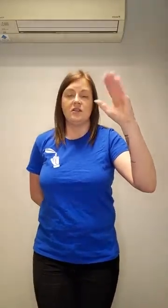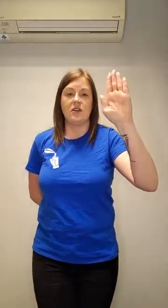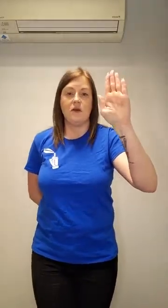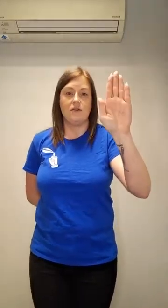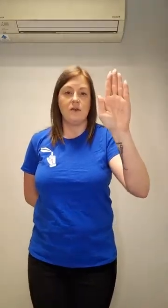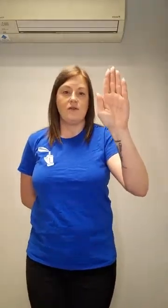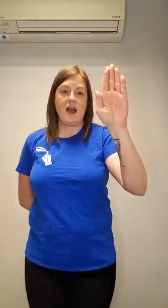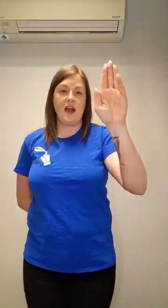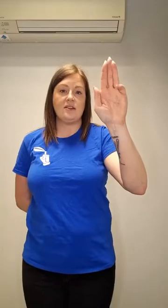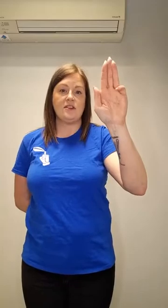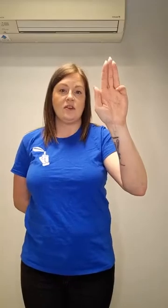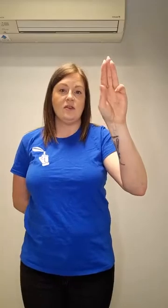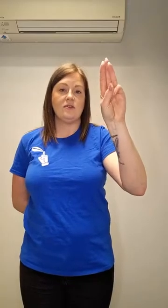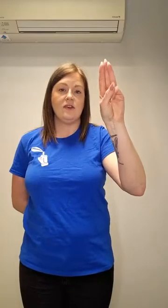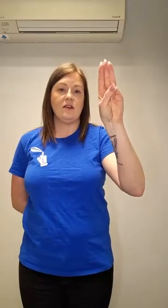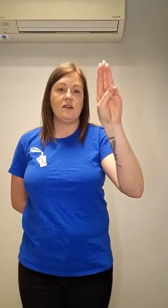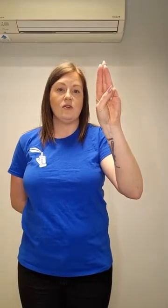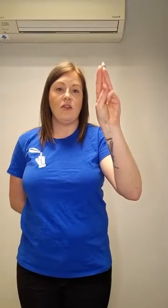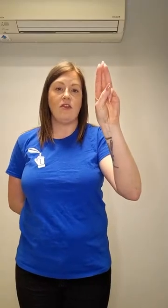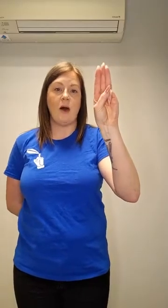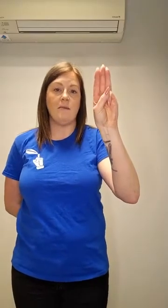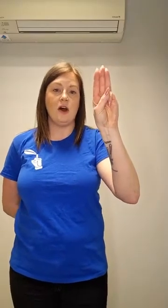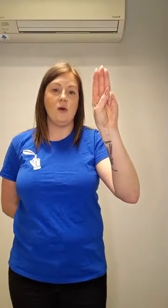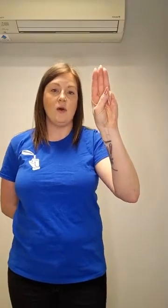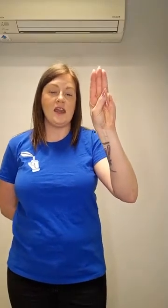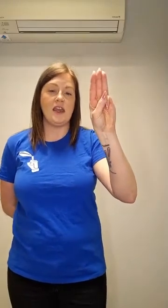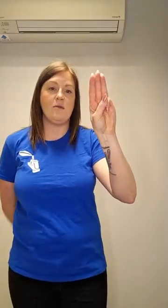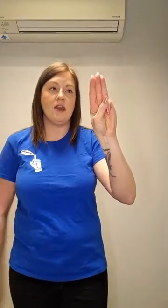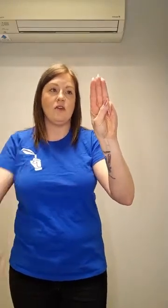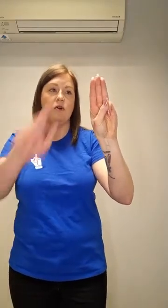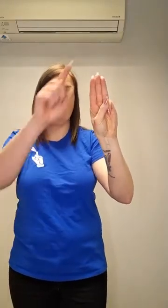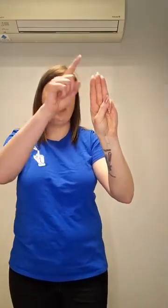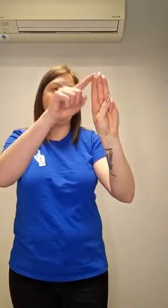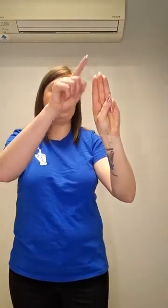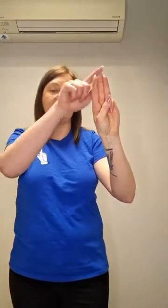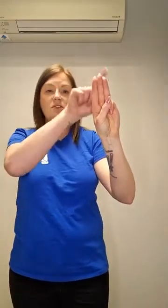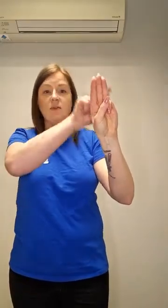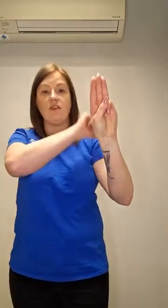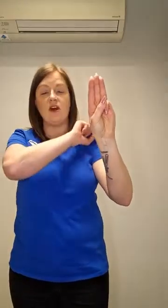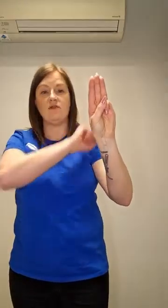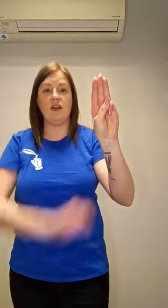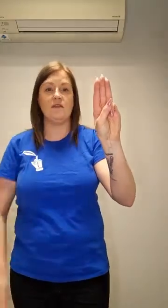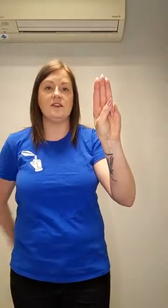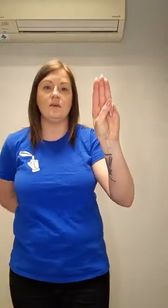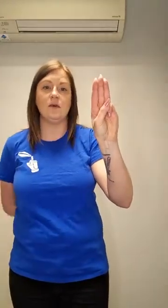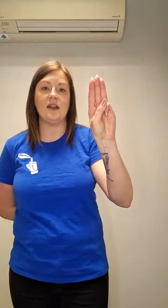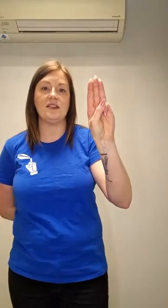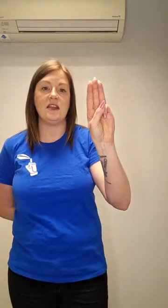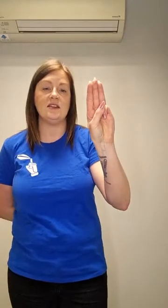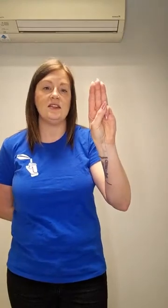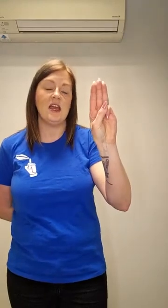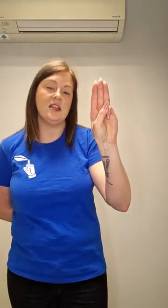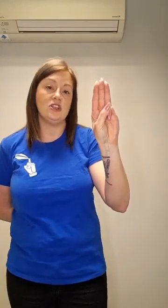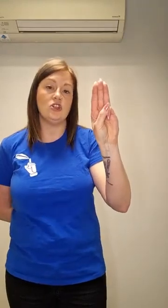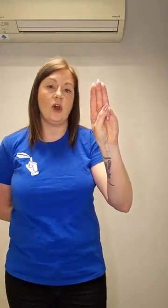Going from your flat hand, tuck your little finger and your thumb away, keeping your index, middle and 3rd finger visible and extended. This is your